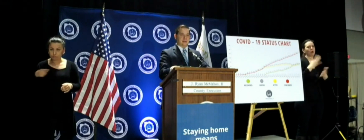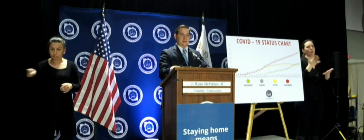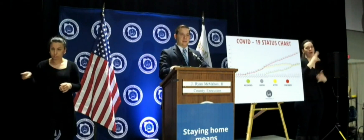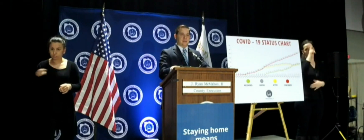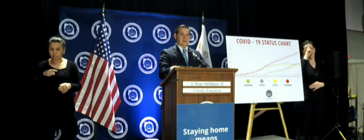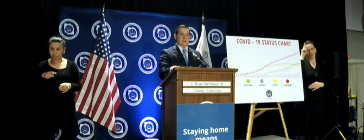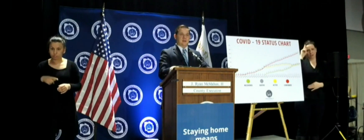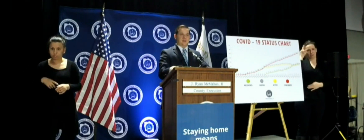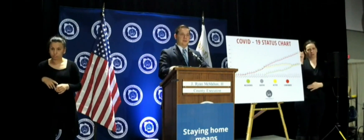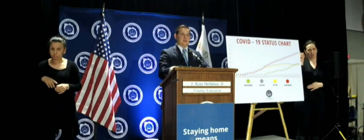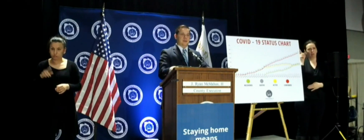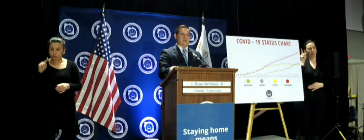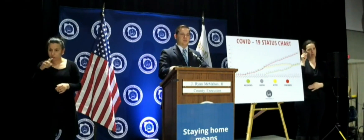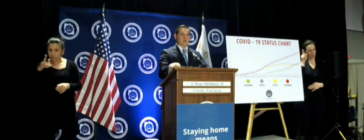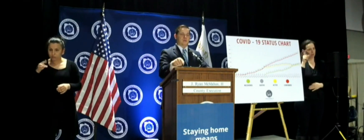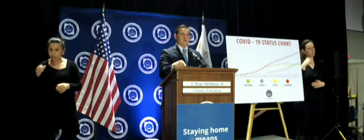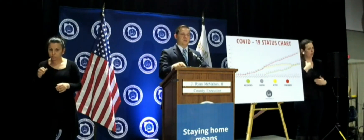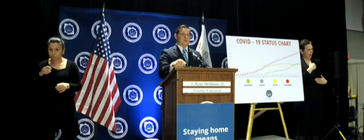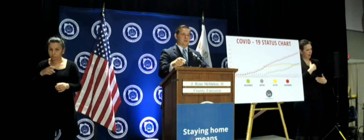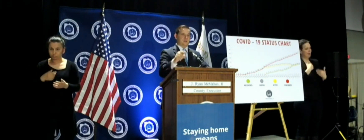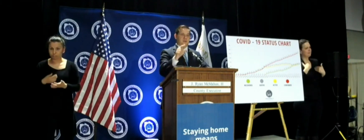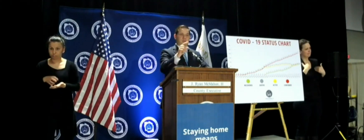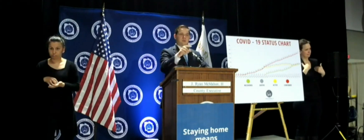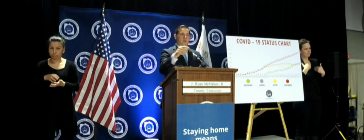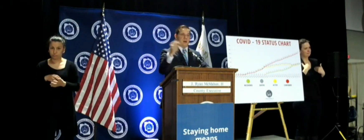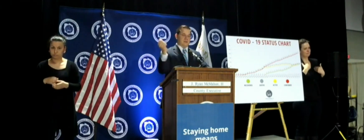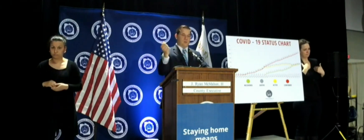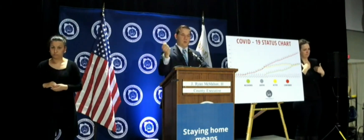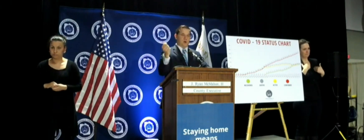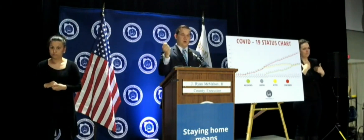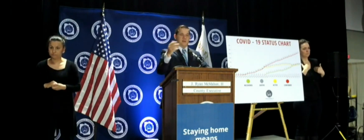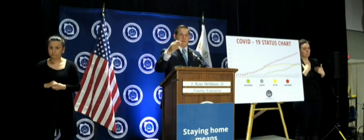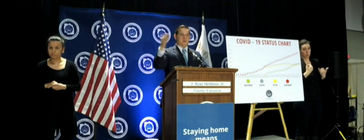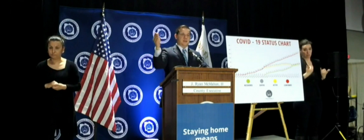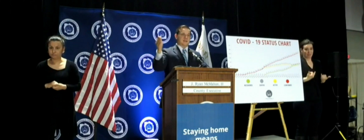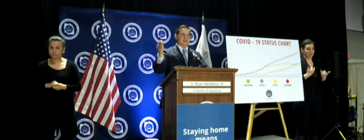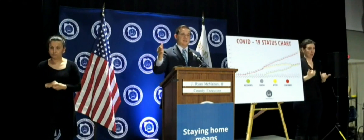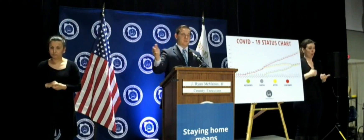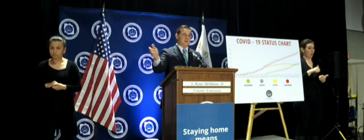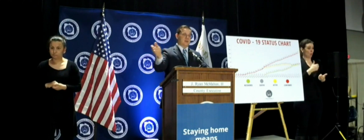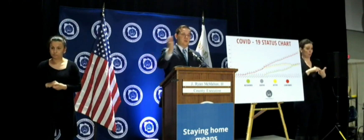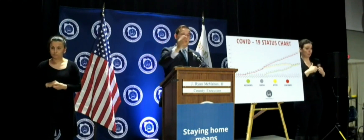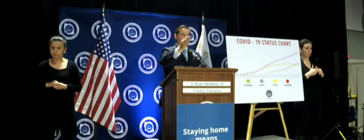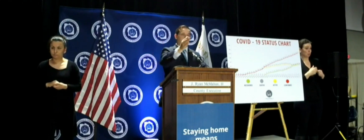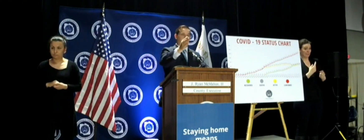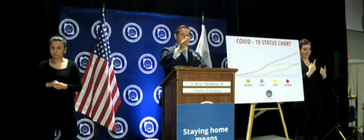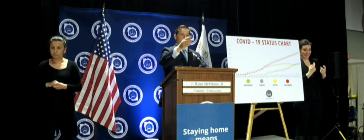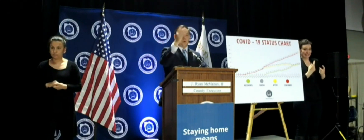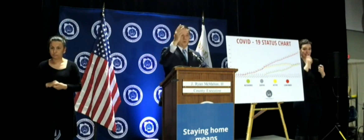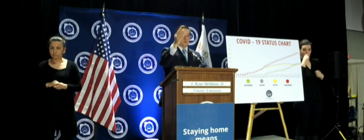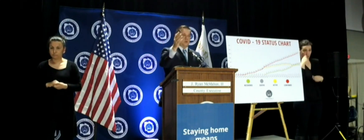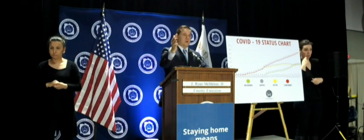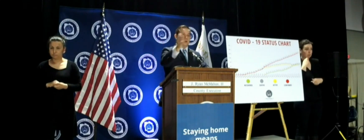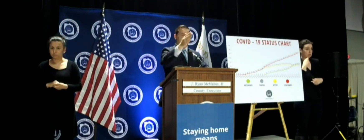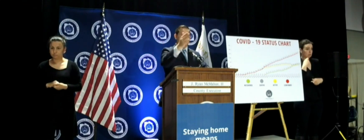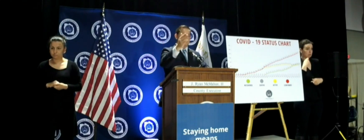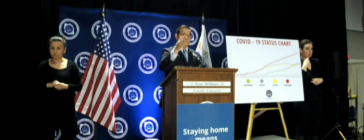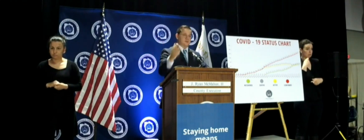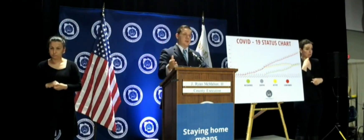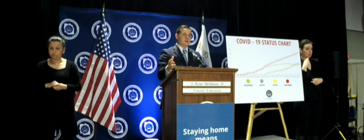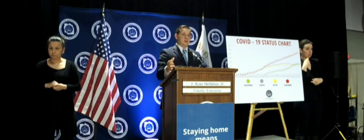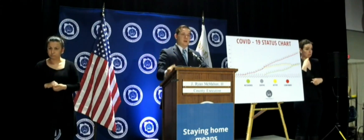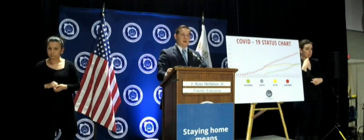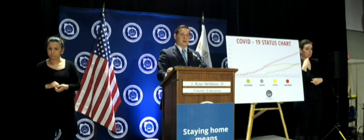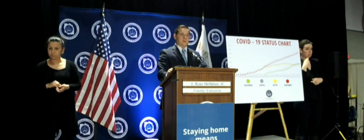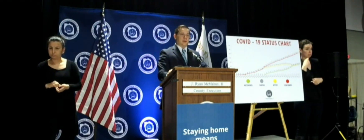today, and if that's your qualification, you go back to work, and everybody else got tested, but then you come home or you go to a store and you interact with somebody